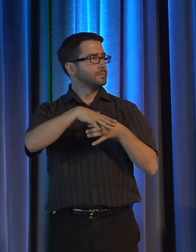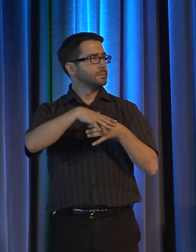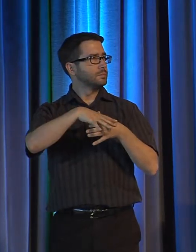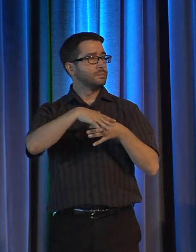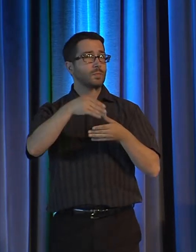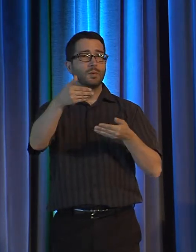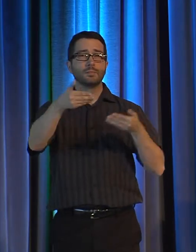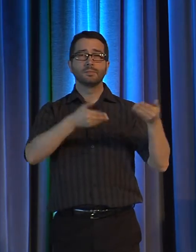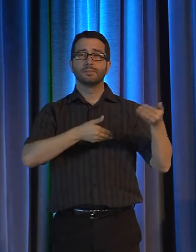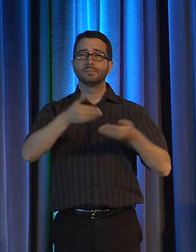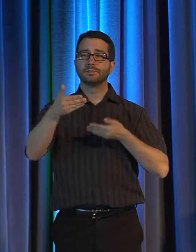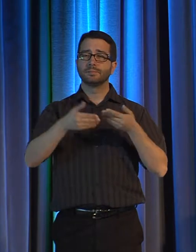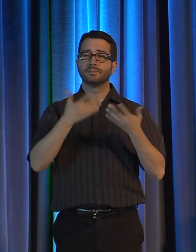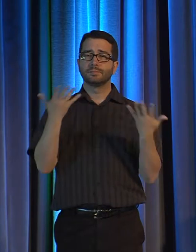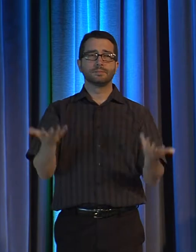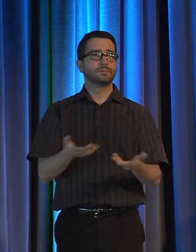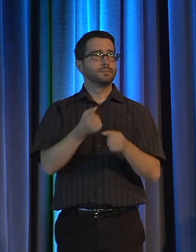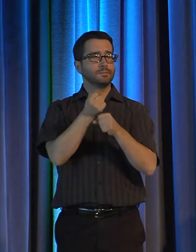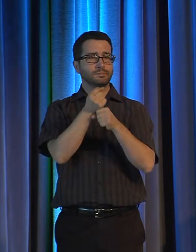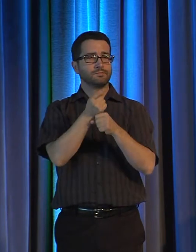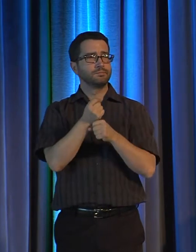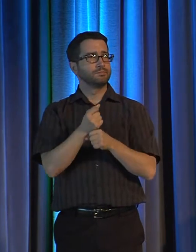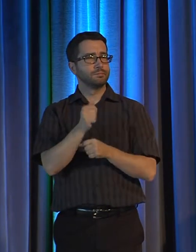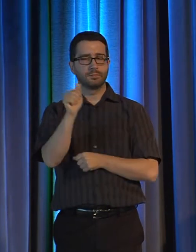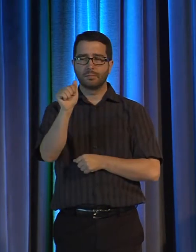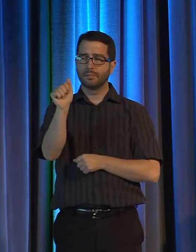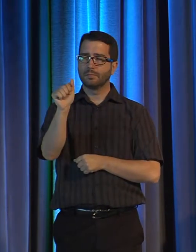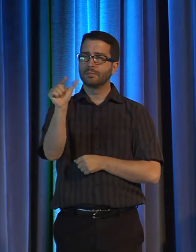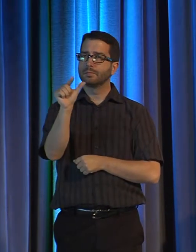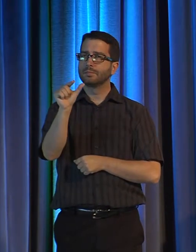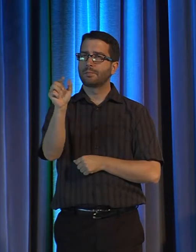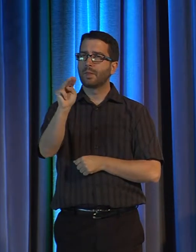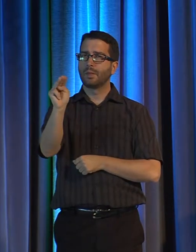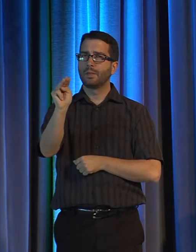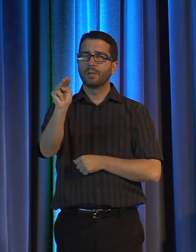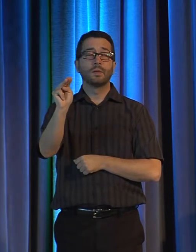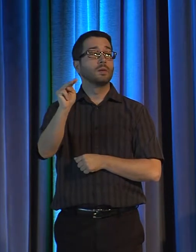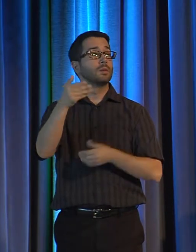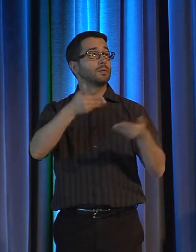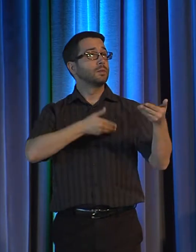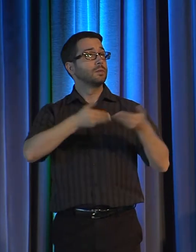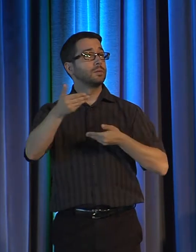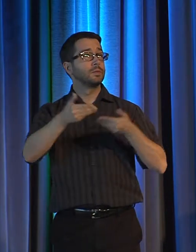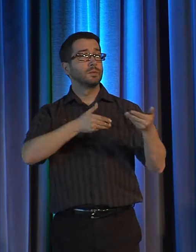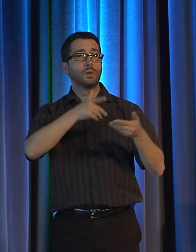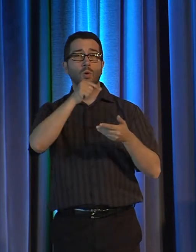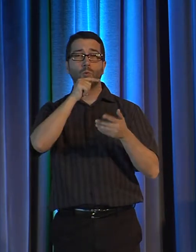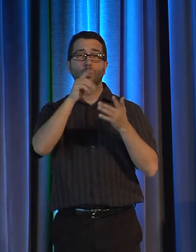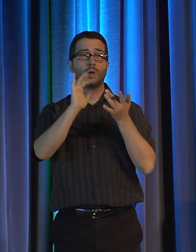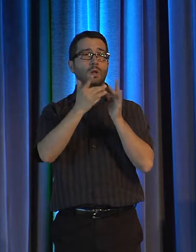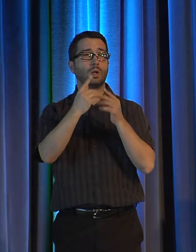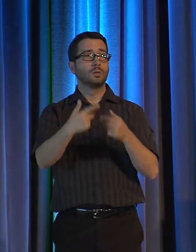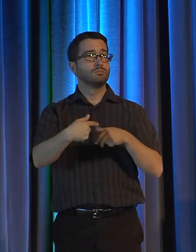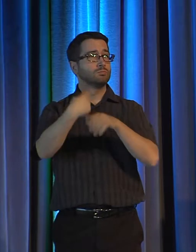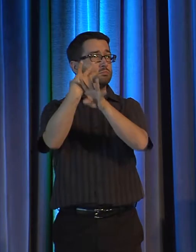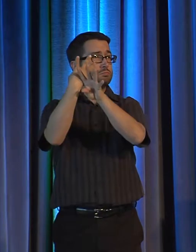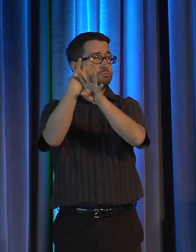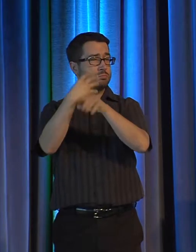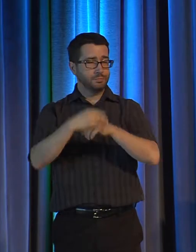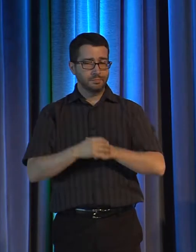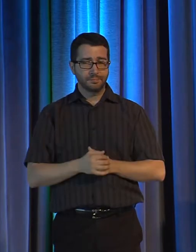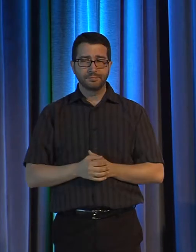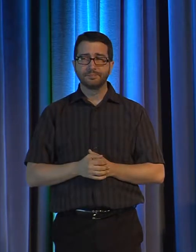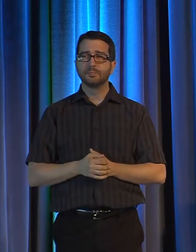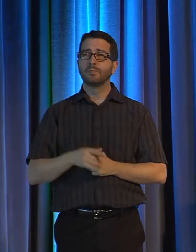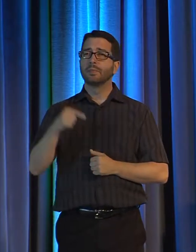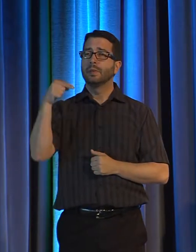Welcome to our annual general meeting. We are also pleased to welcome those who are joining us online. Our focus